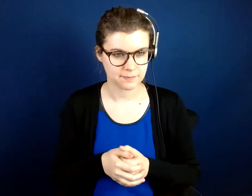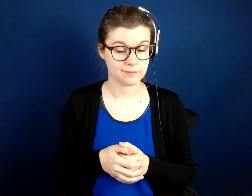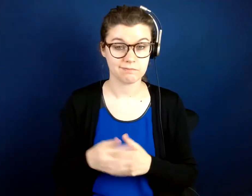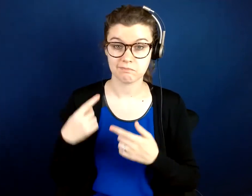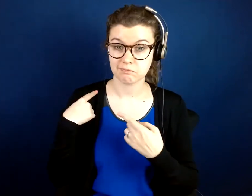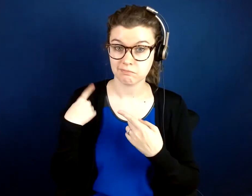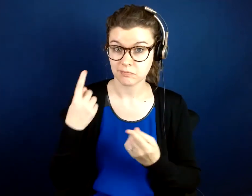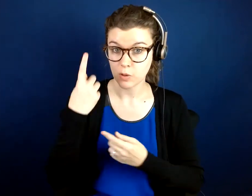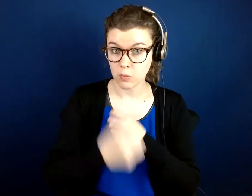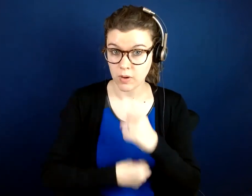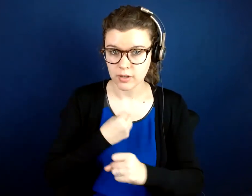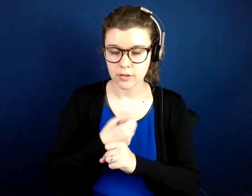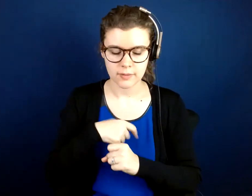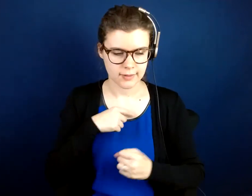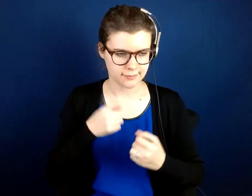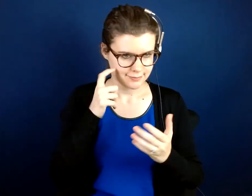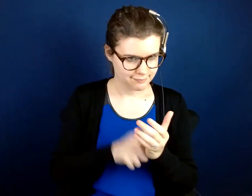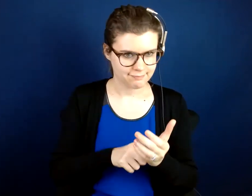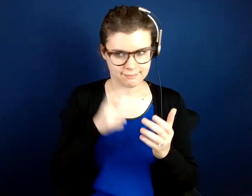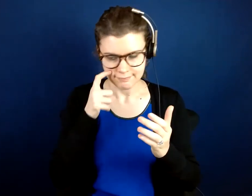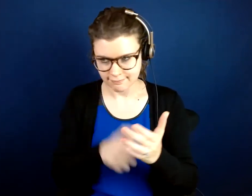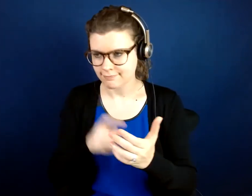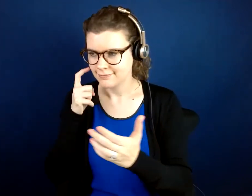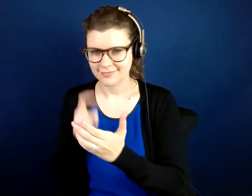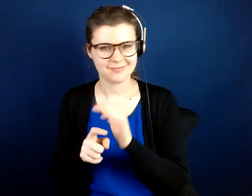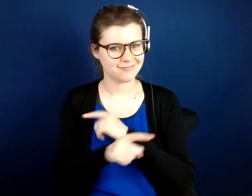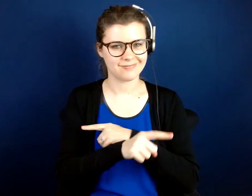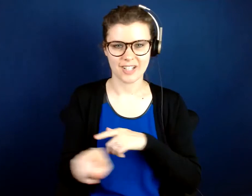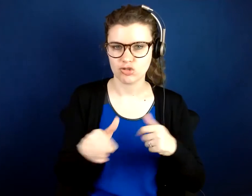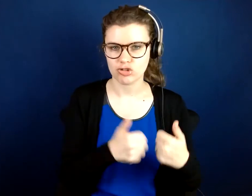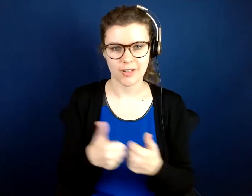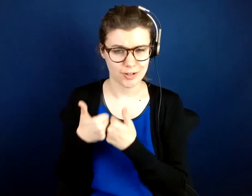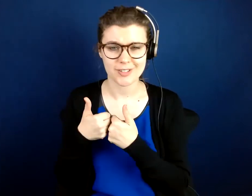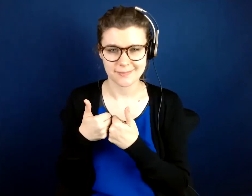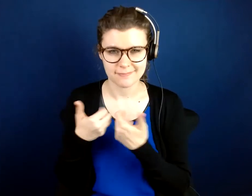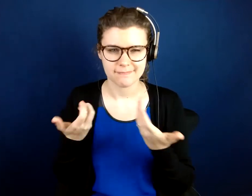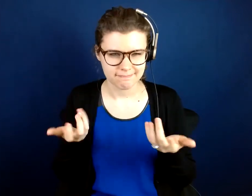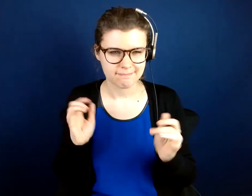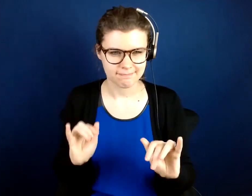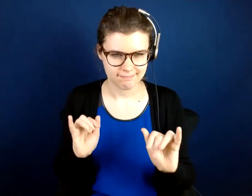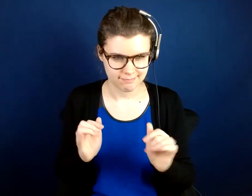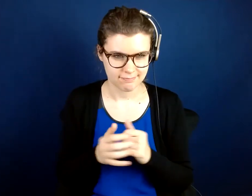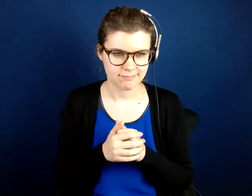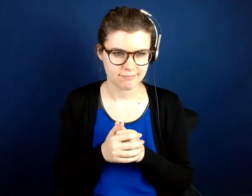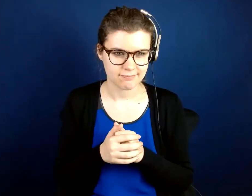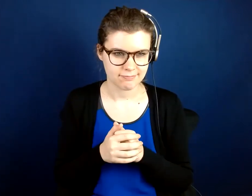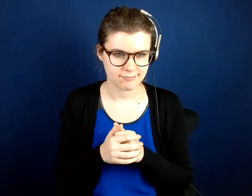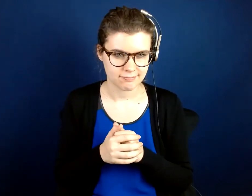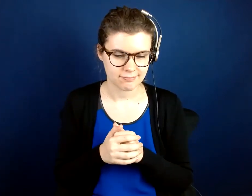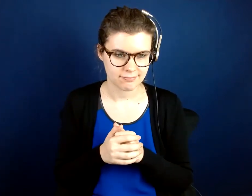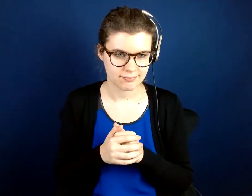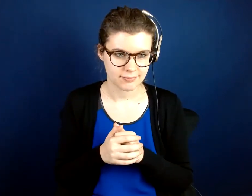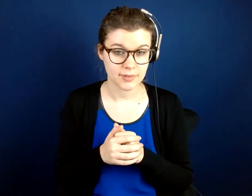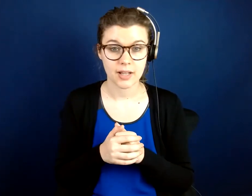identified many challenges that to try to avoid